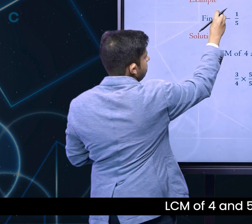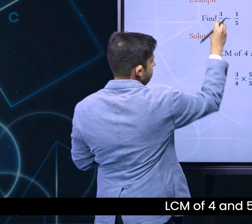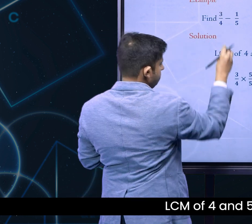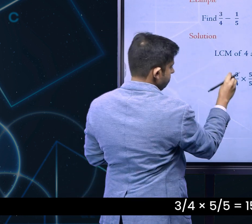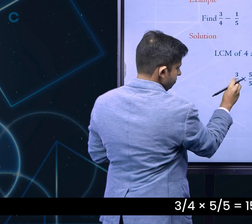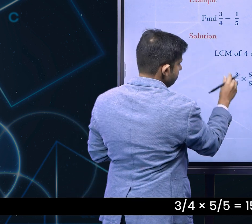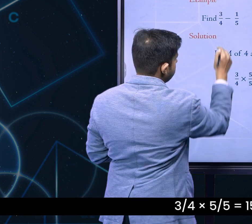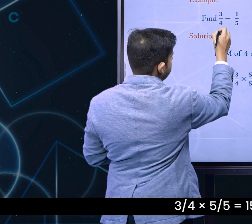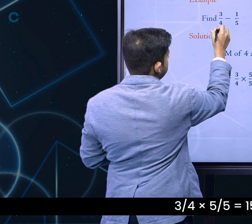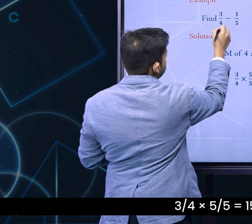3 by 4